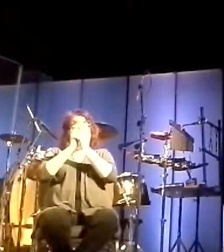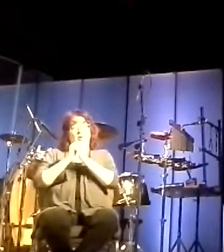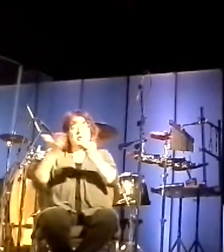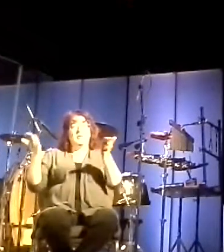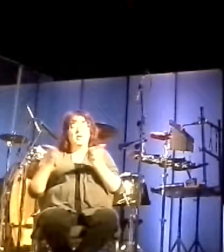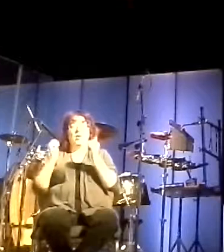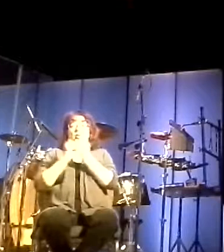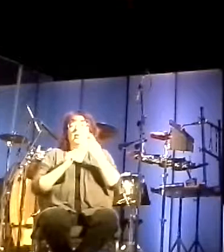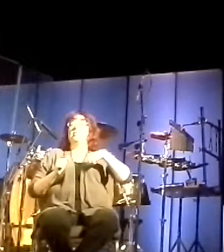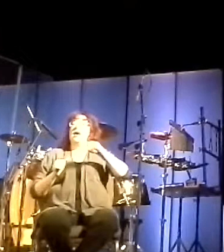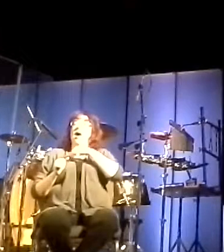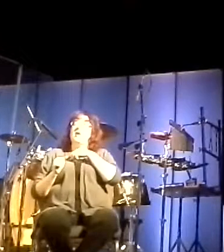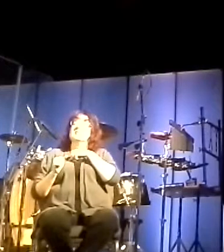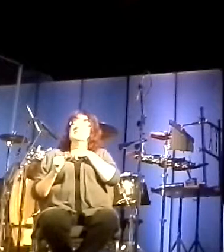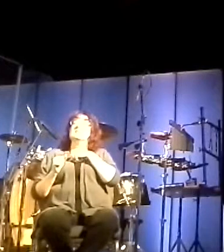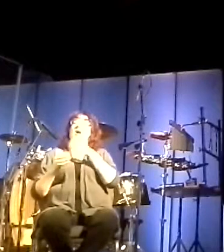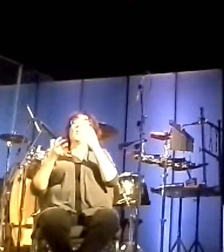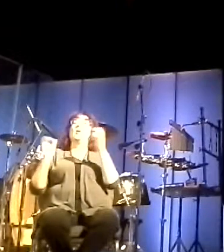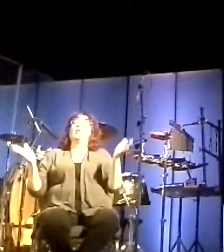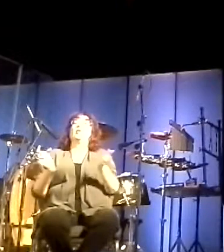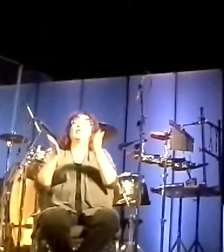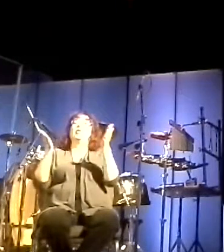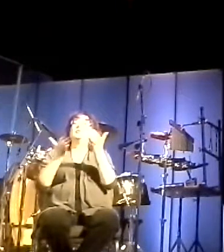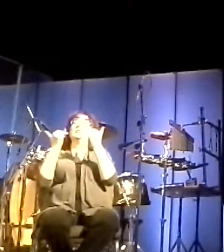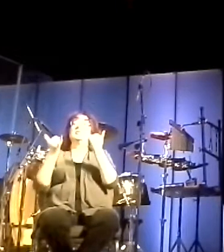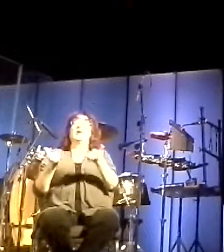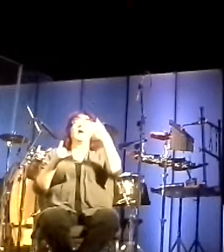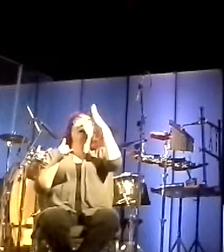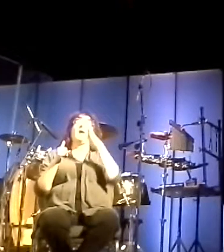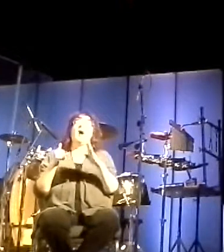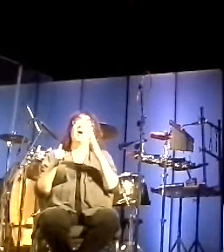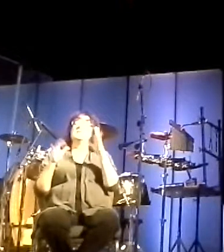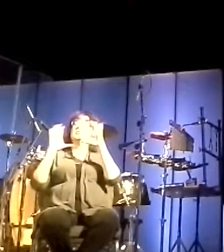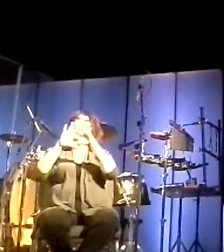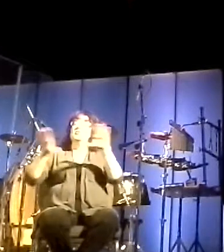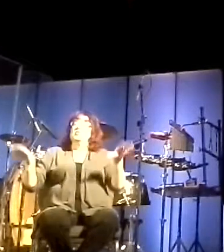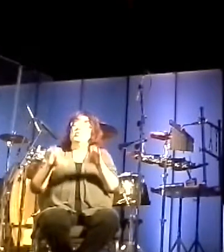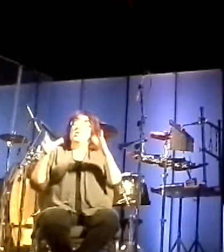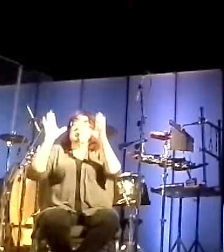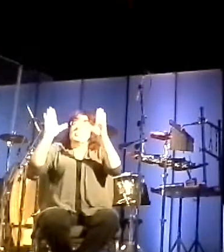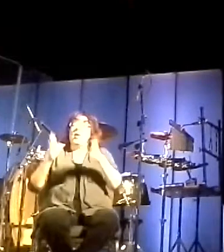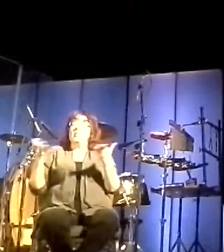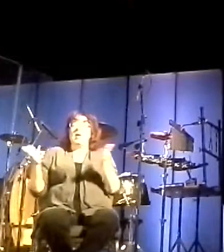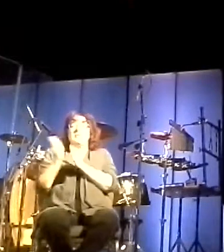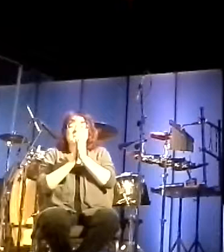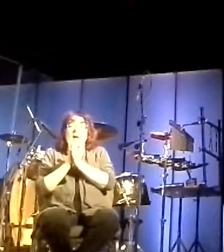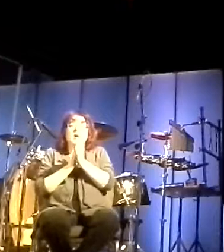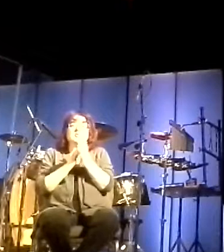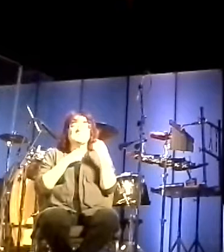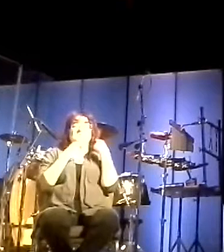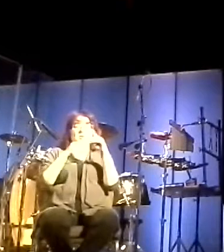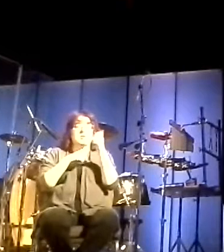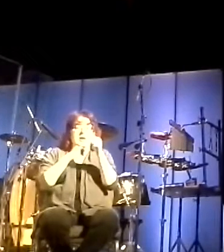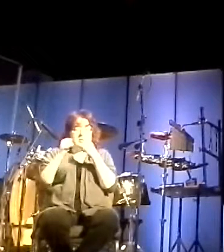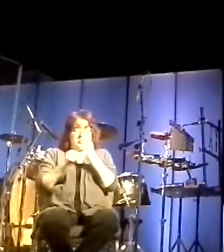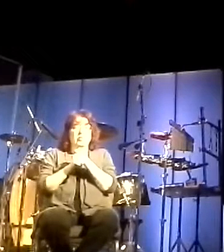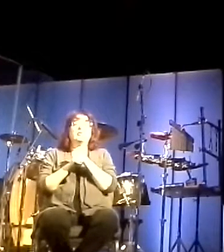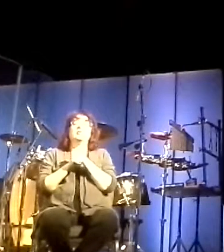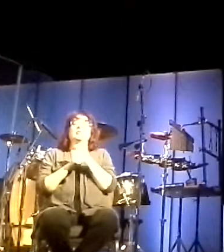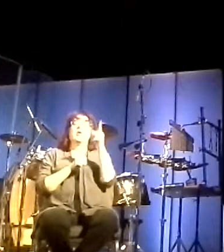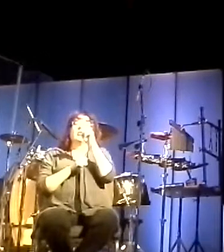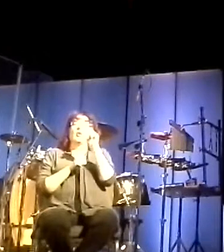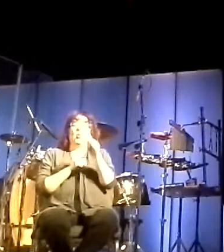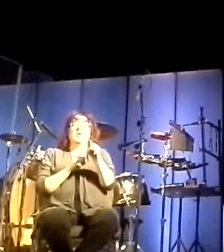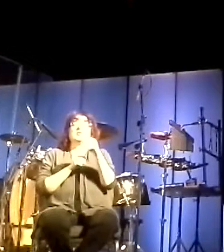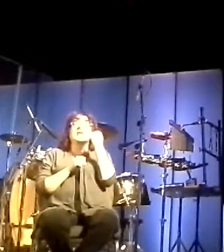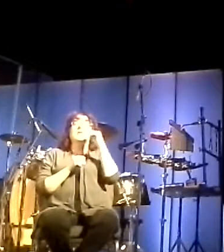worship with us. And I just want to encourage you today. God's doing such great things in our church family. And a burning passion we've had for the last 10 years. The question